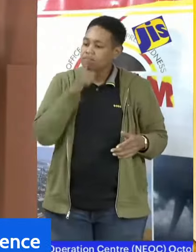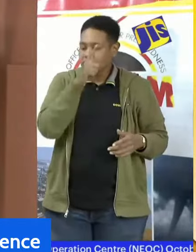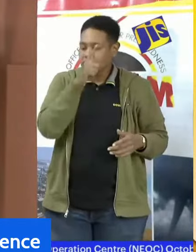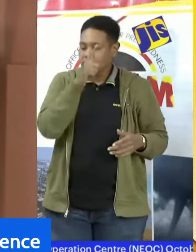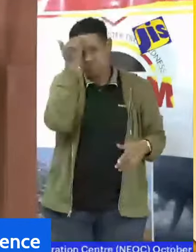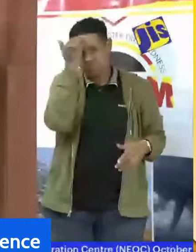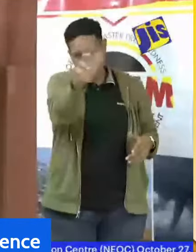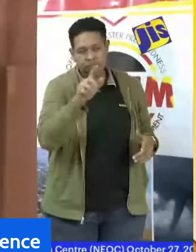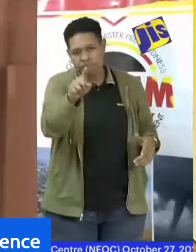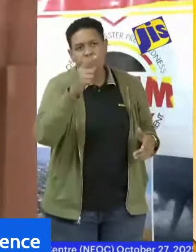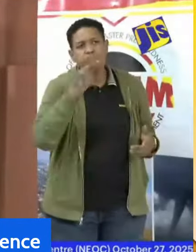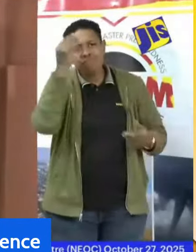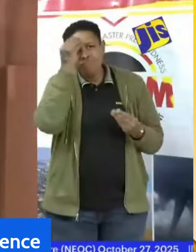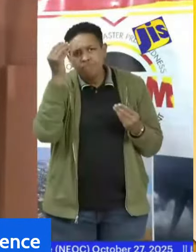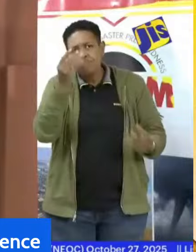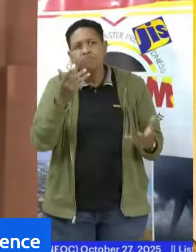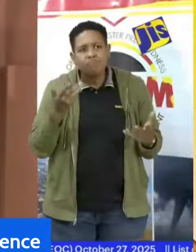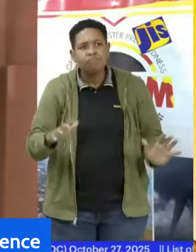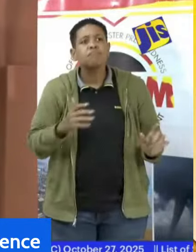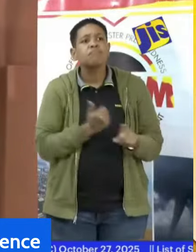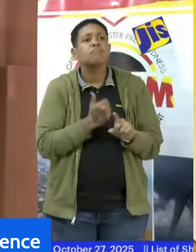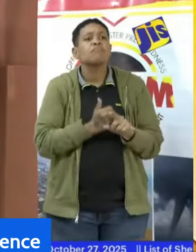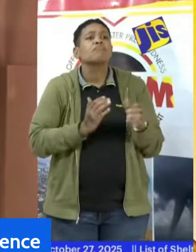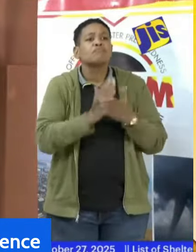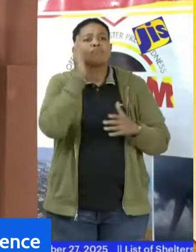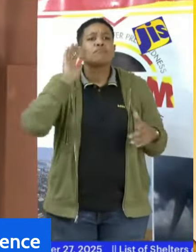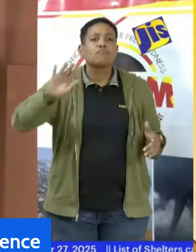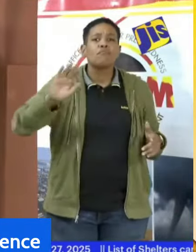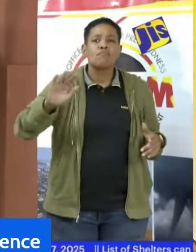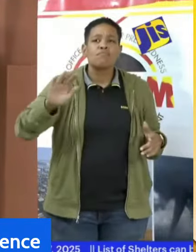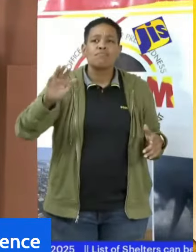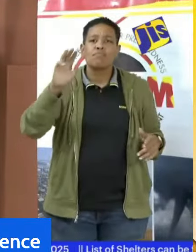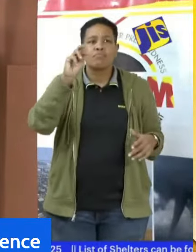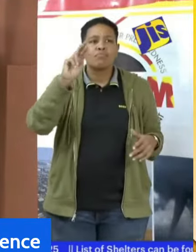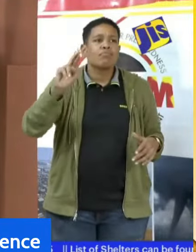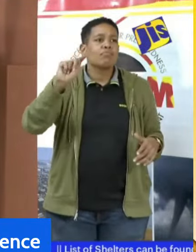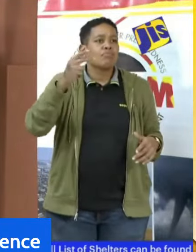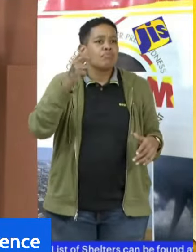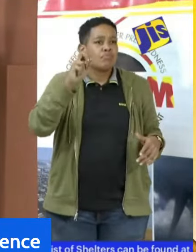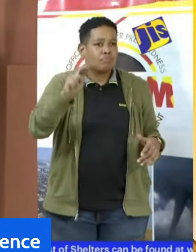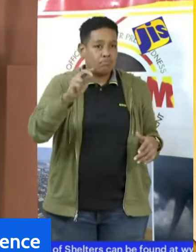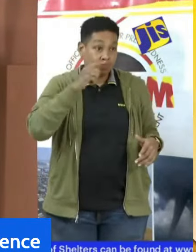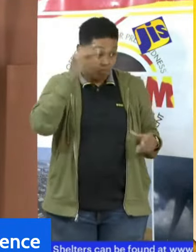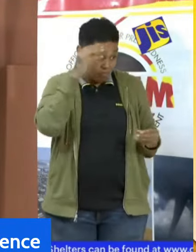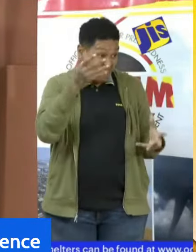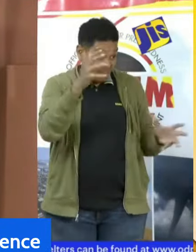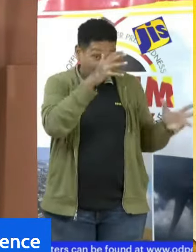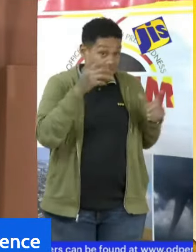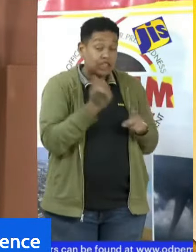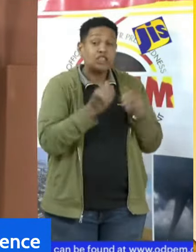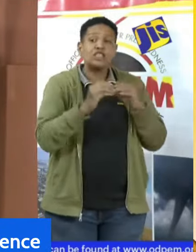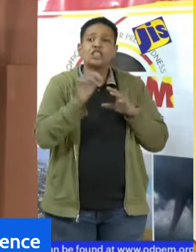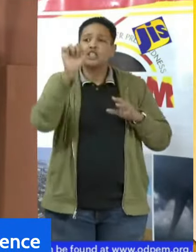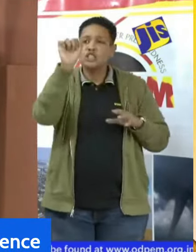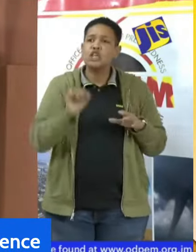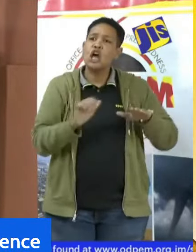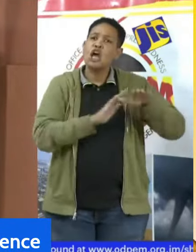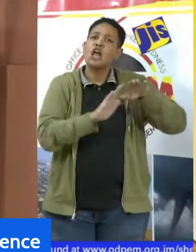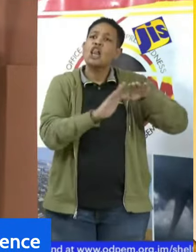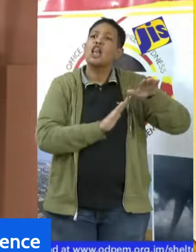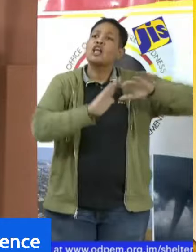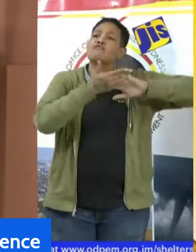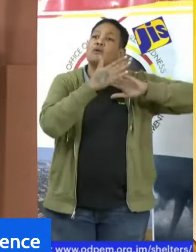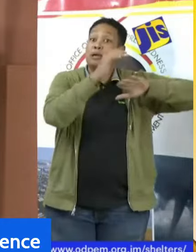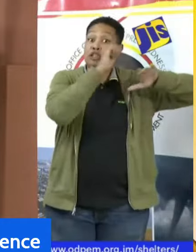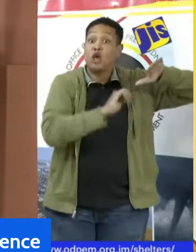you have been told by Mr. Thompson, that the southern part of the